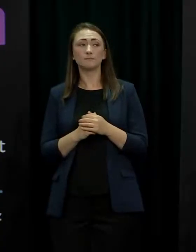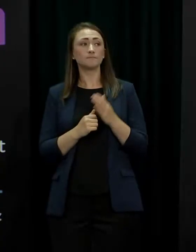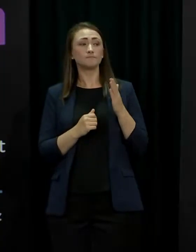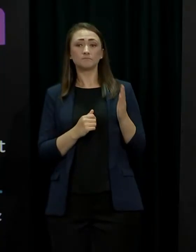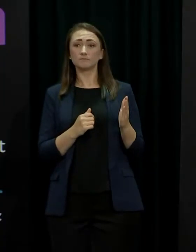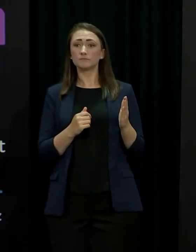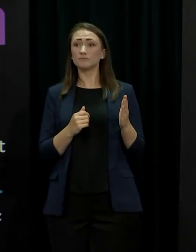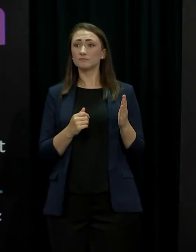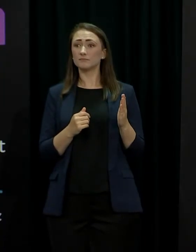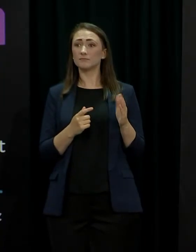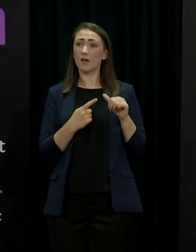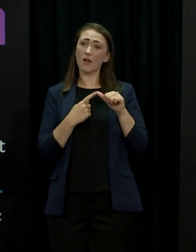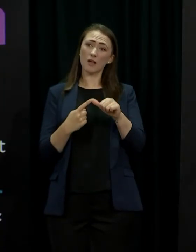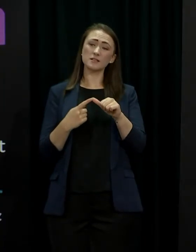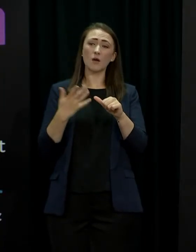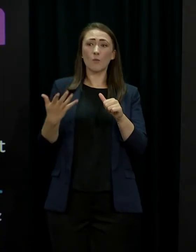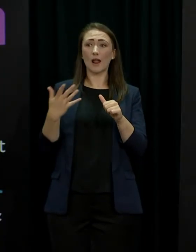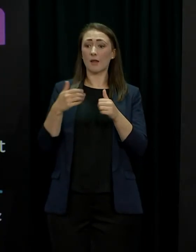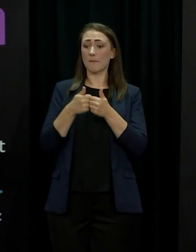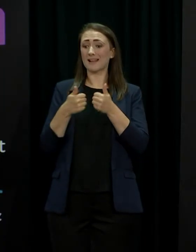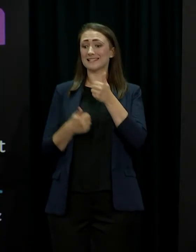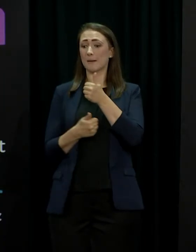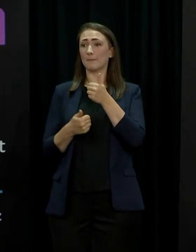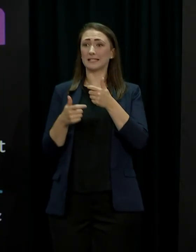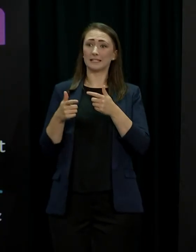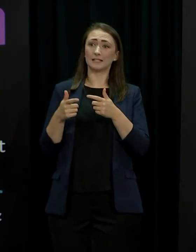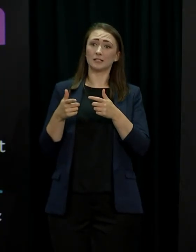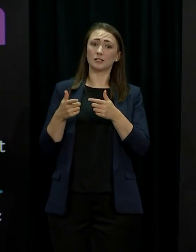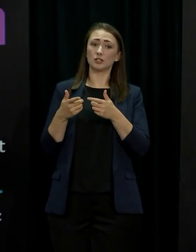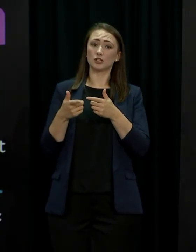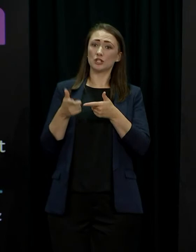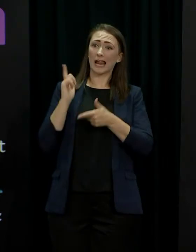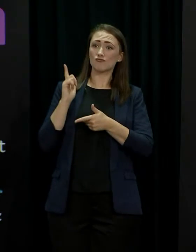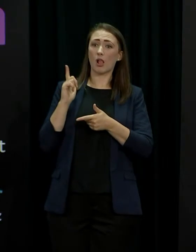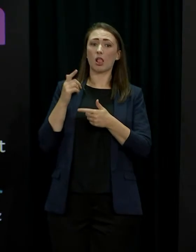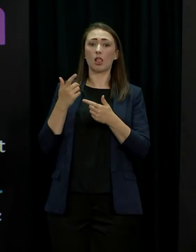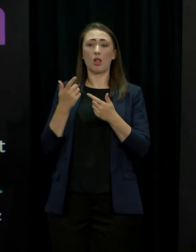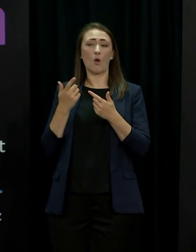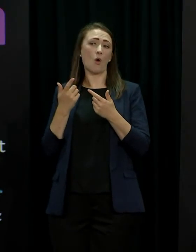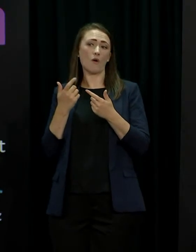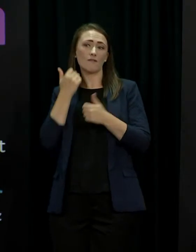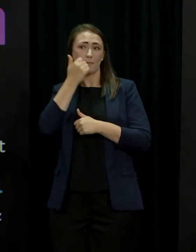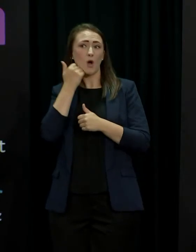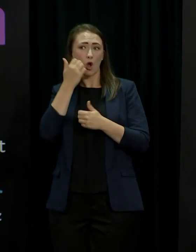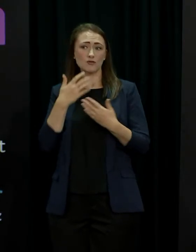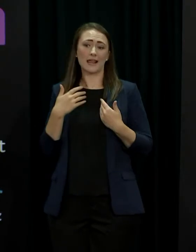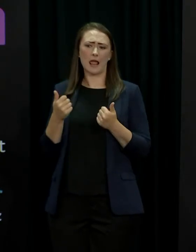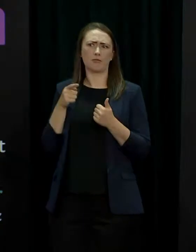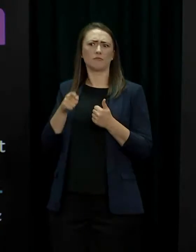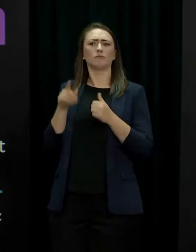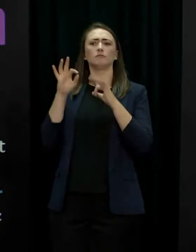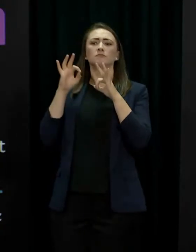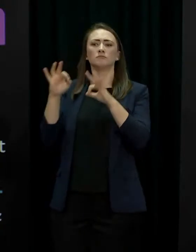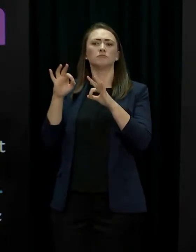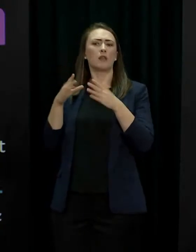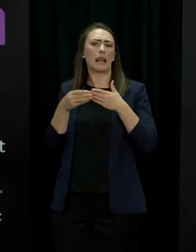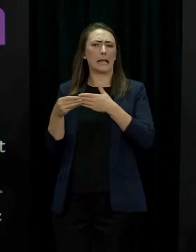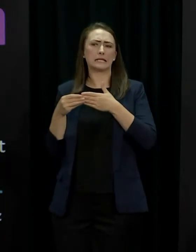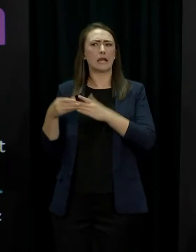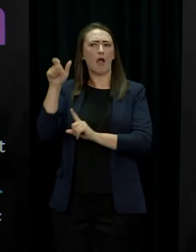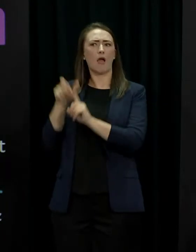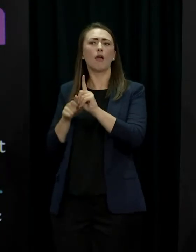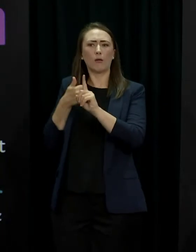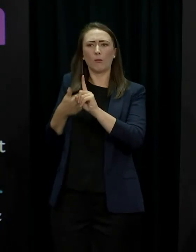Māori Health. He's been a huge support for me. I think he's provides great leadership, And I'm confident that not